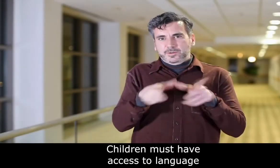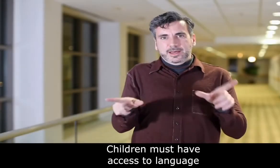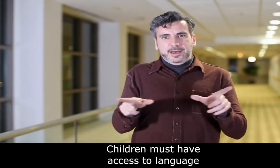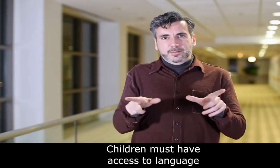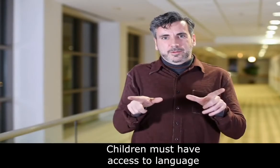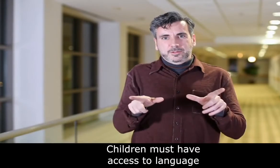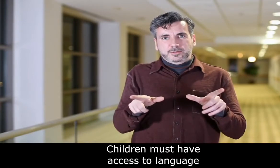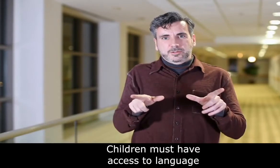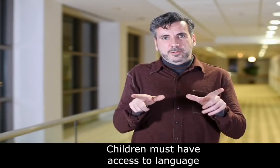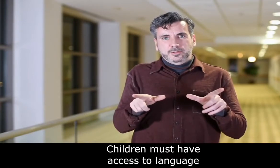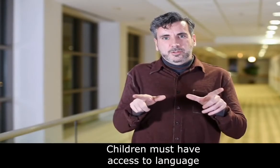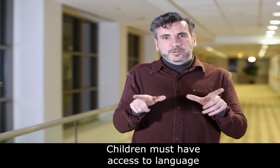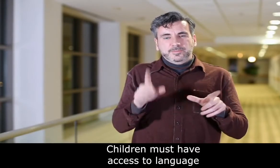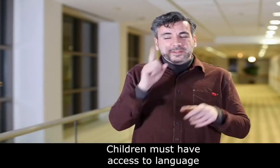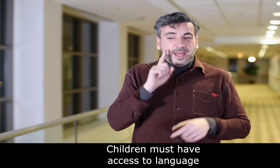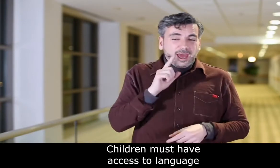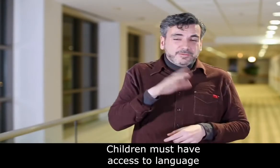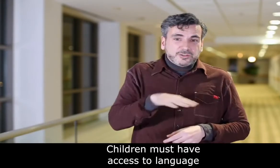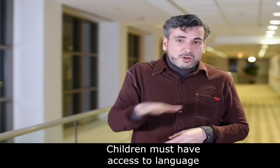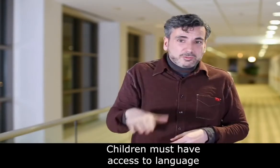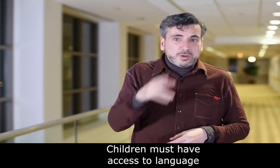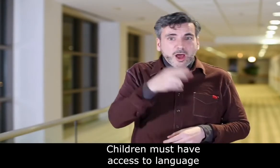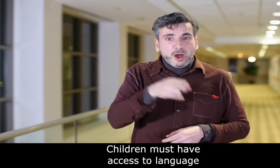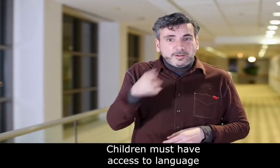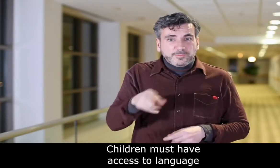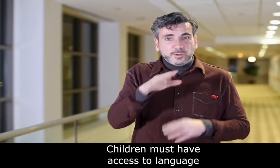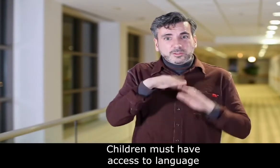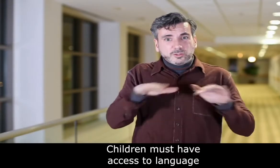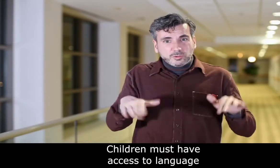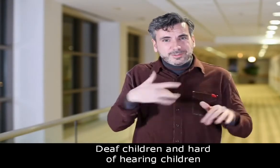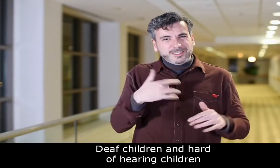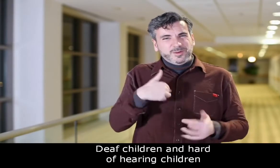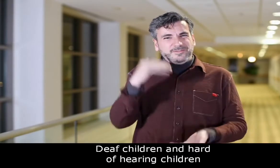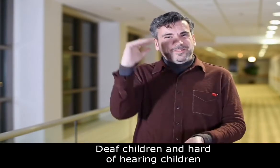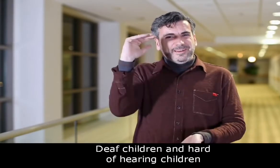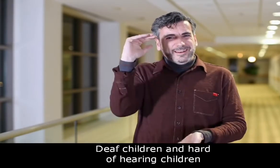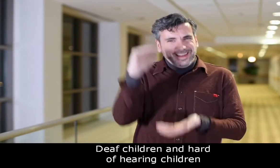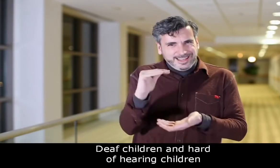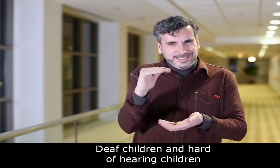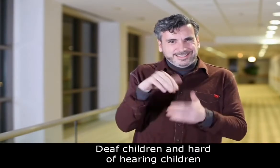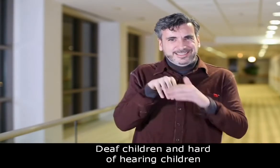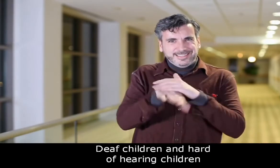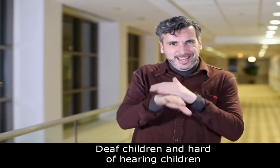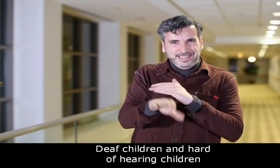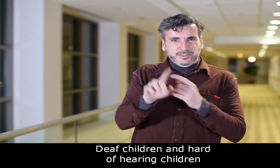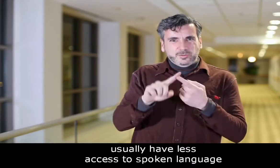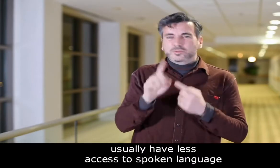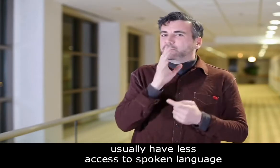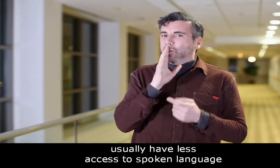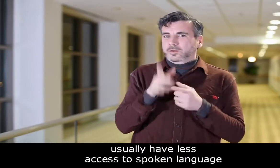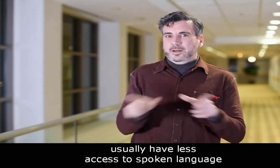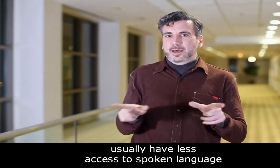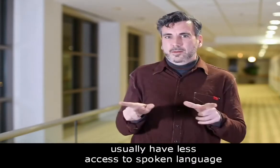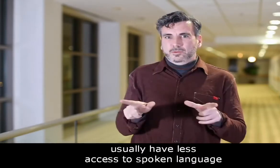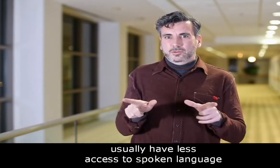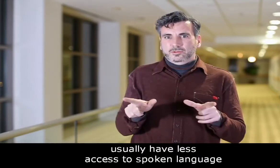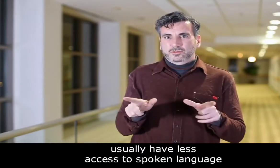Children must have access to language. Deaf children and hard of hearing children usually have less access to